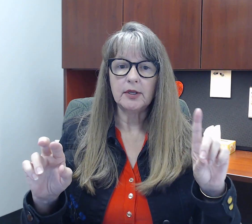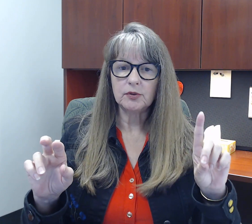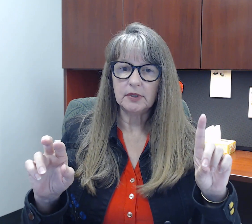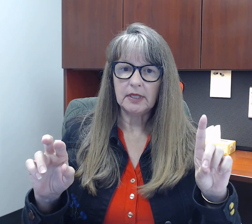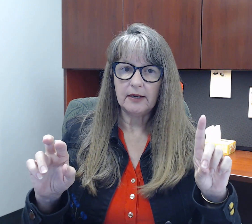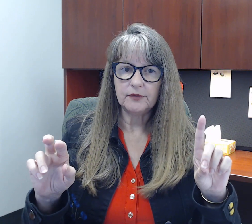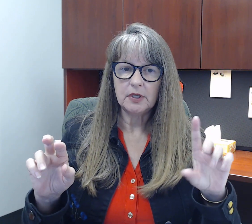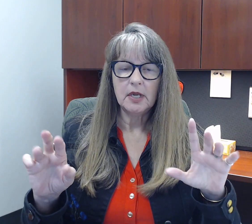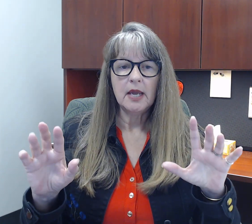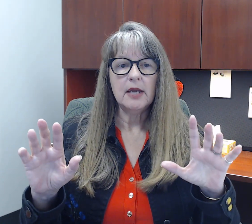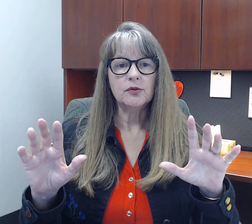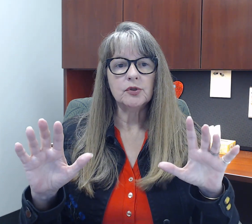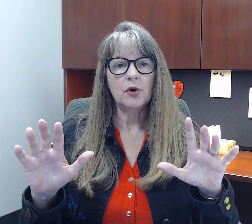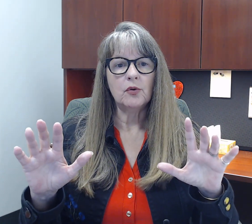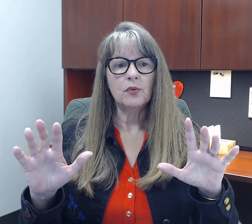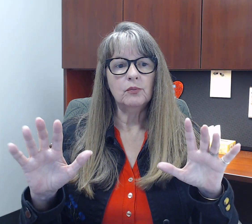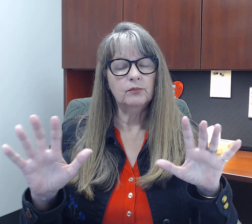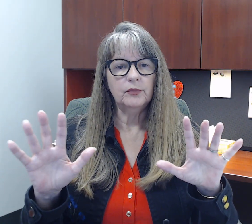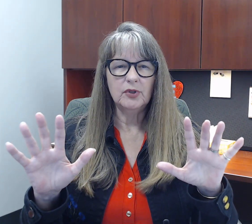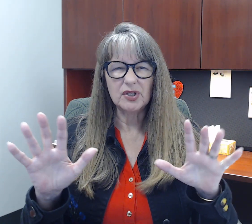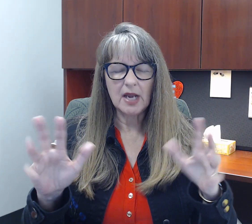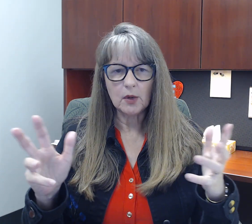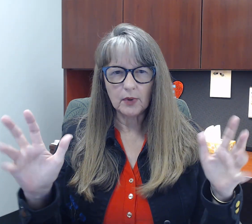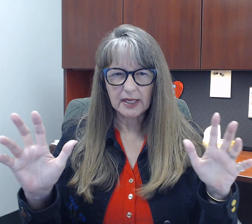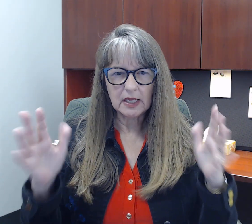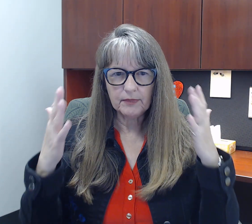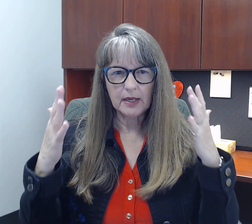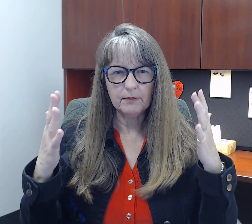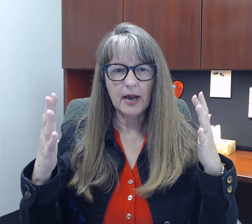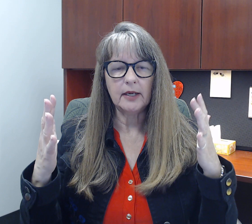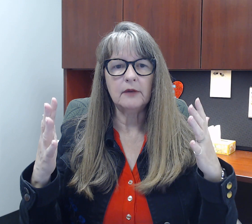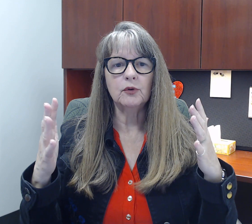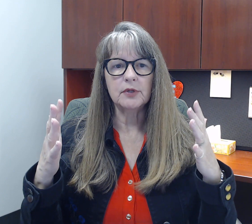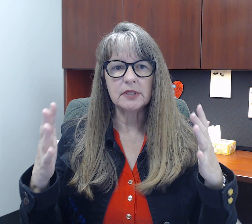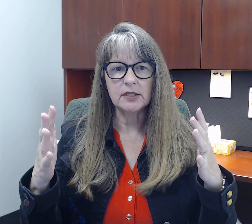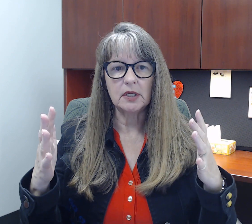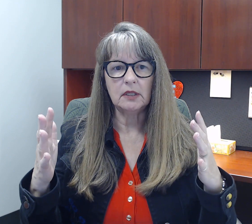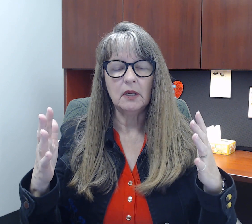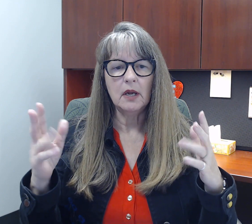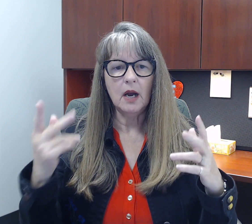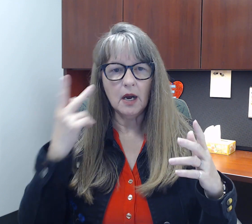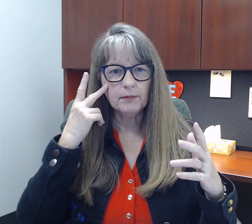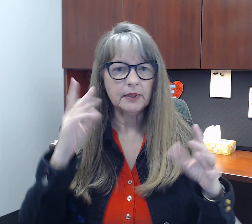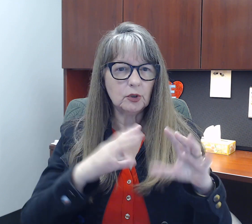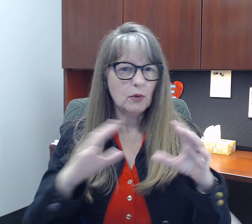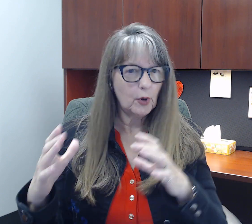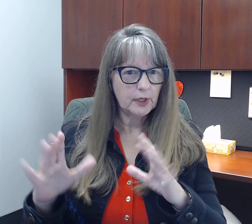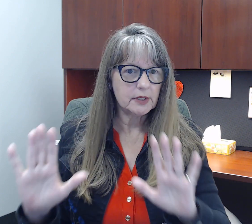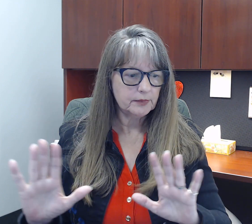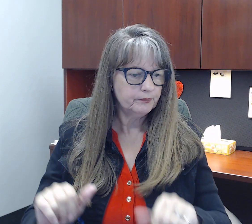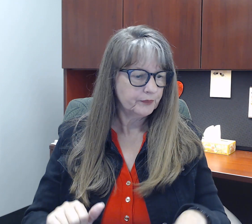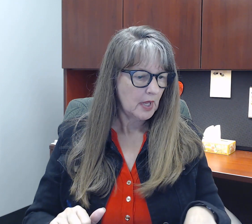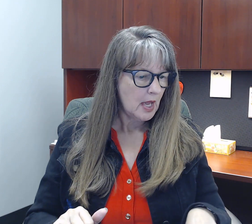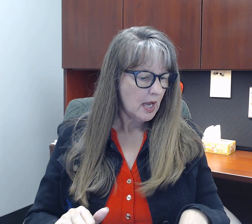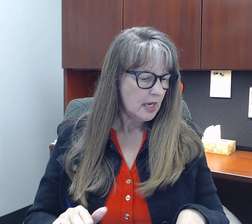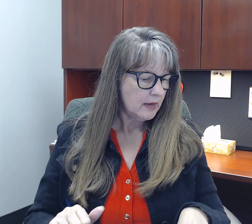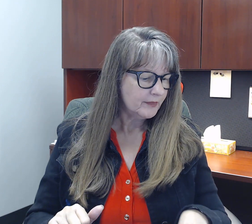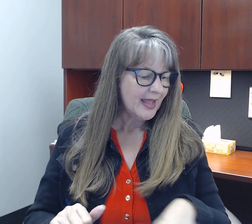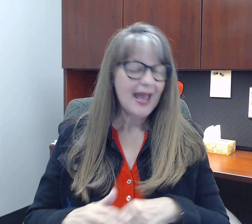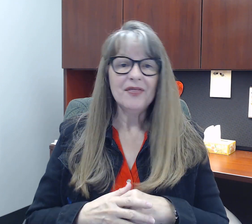are on the left. And so you just kind of want to keep that in mind if you're discussing political parties. And then the